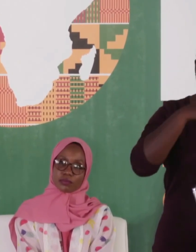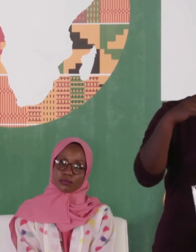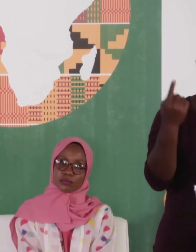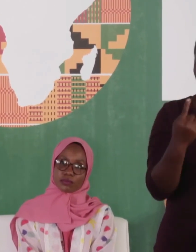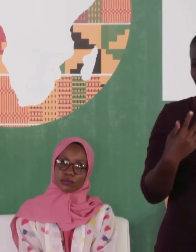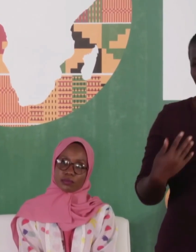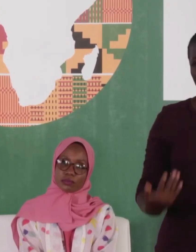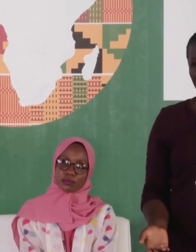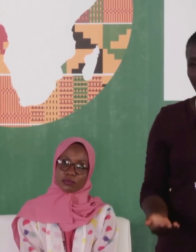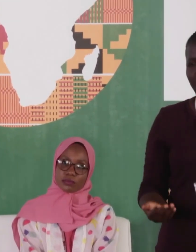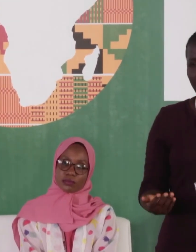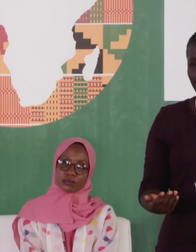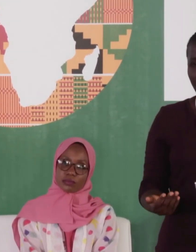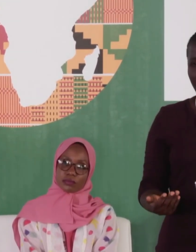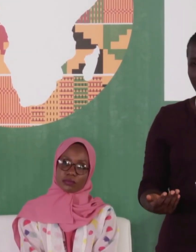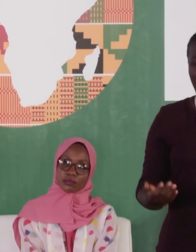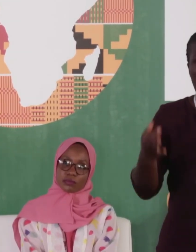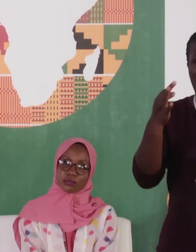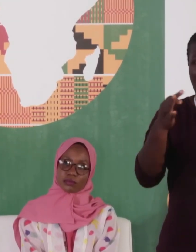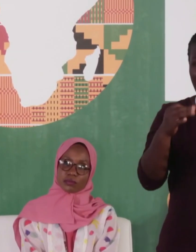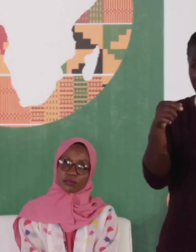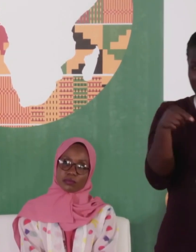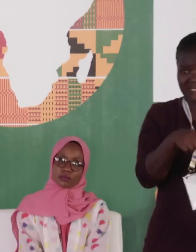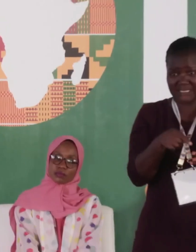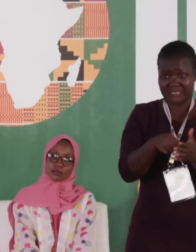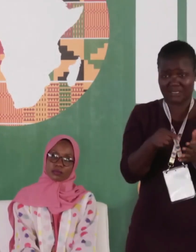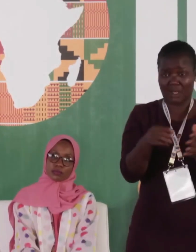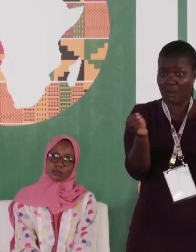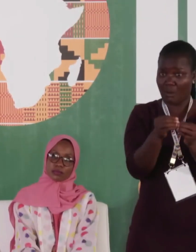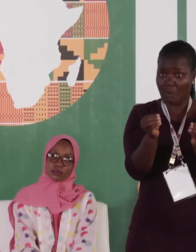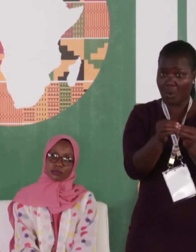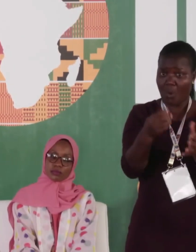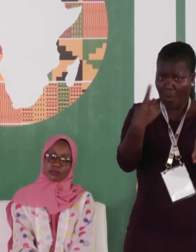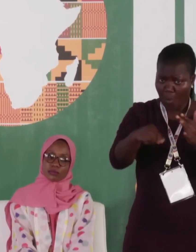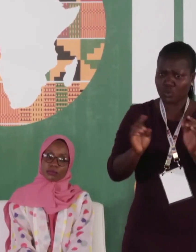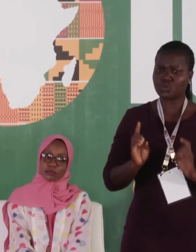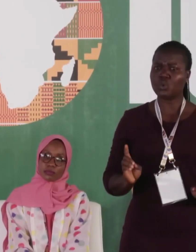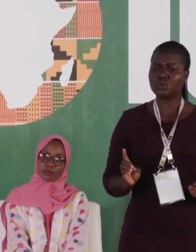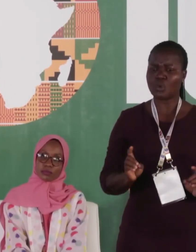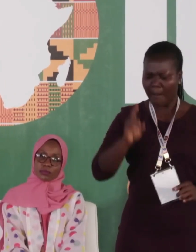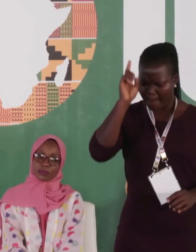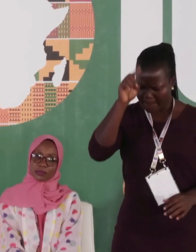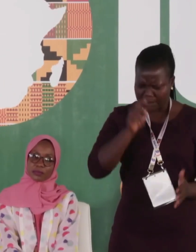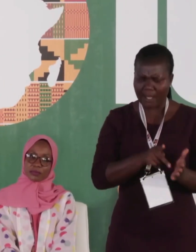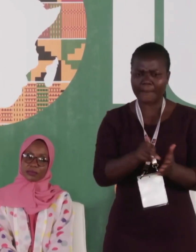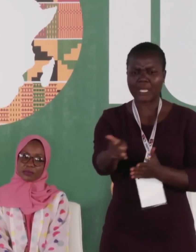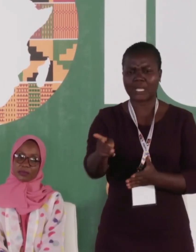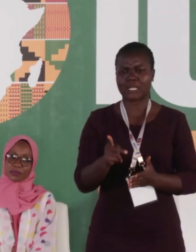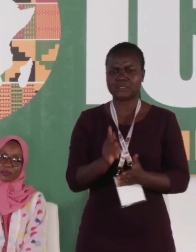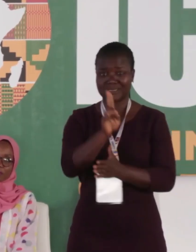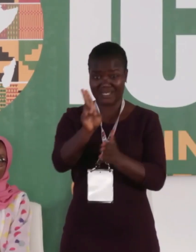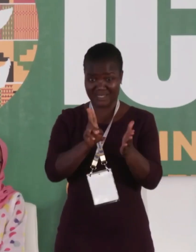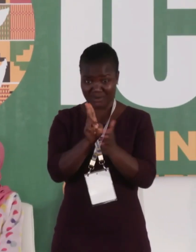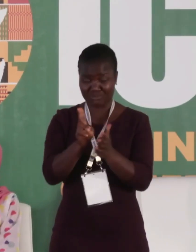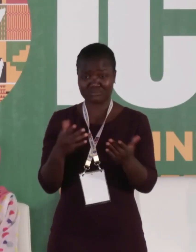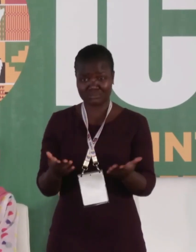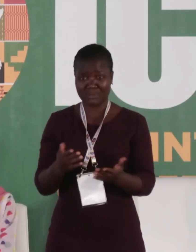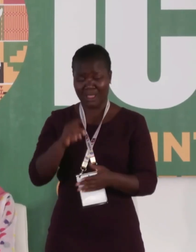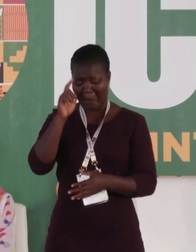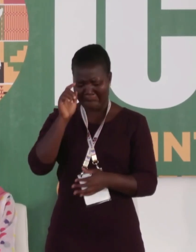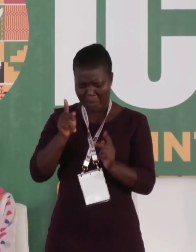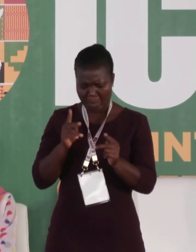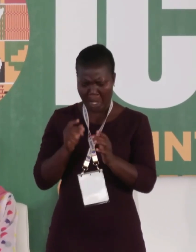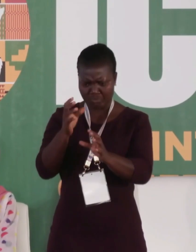to be exploited. If these were males, most of them, they would be paid, even an allowance. So it's really to say, if we are going to have good